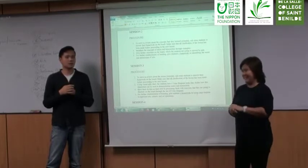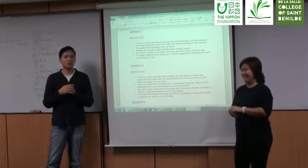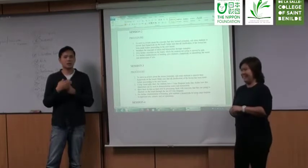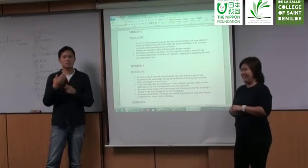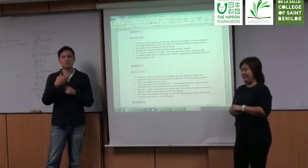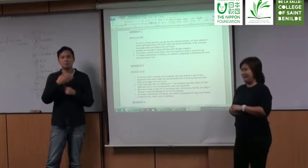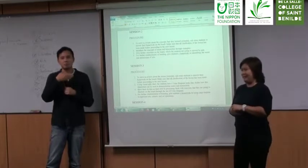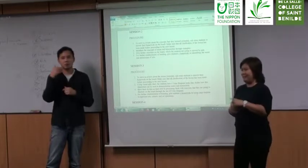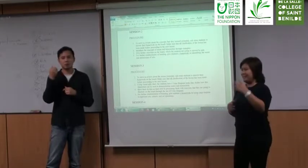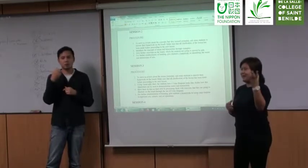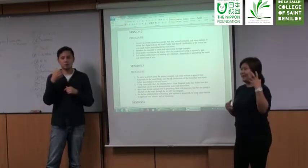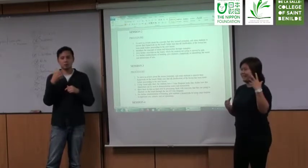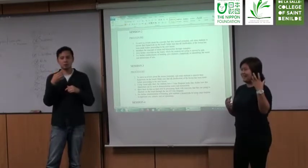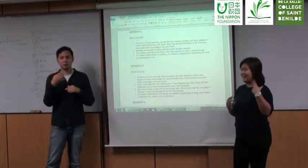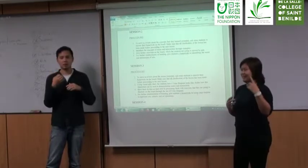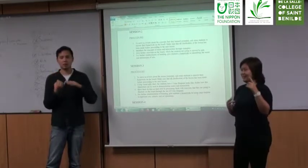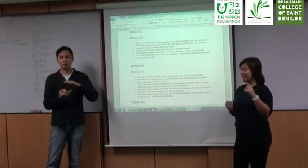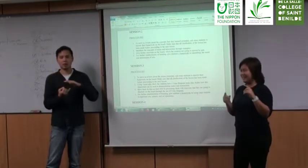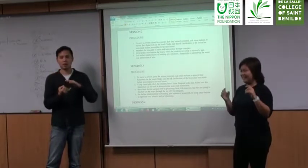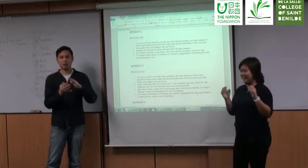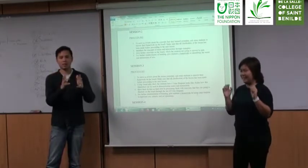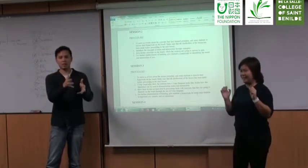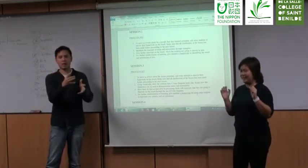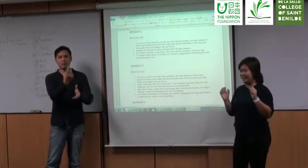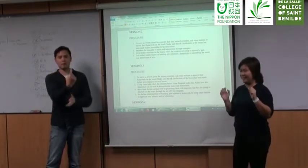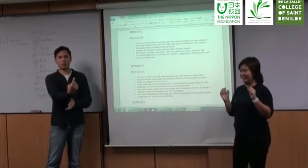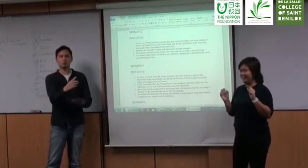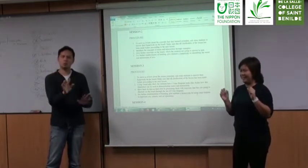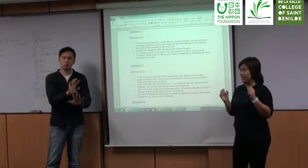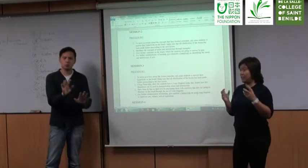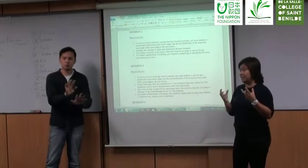alone. Even in college, I have that.